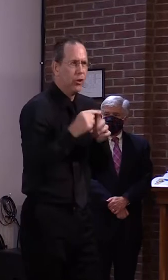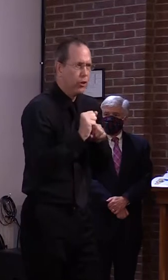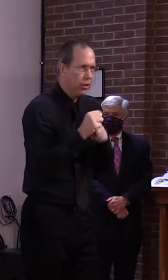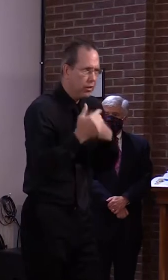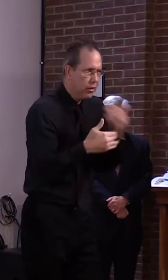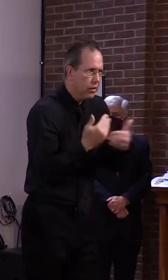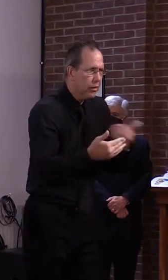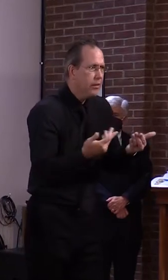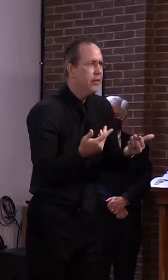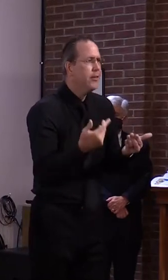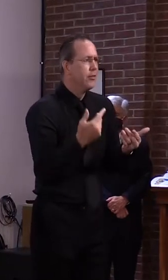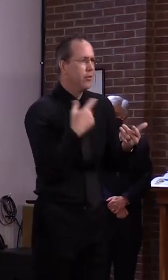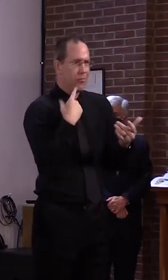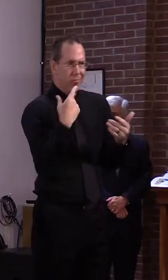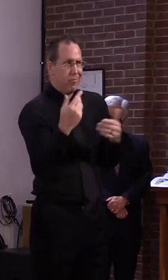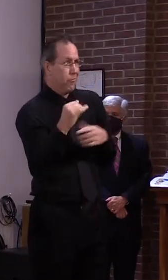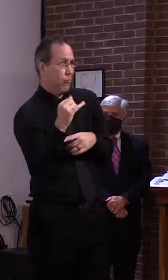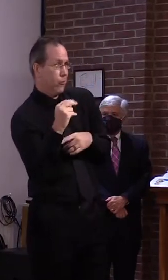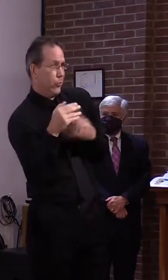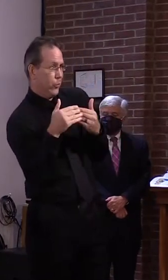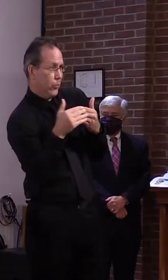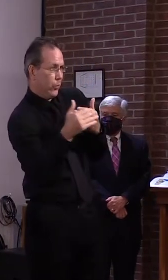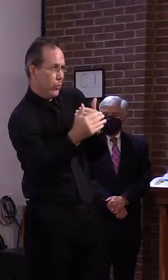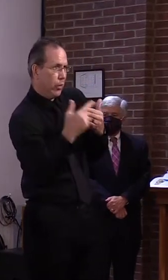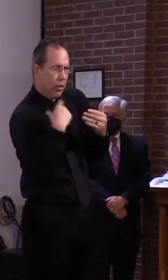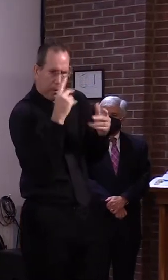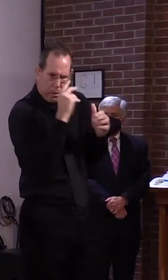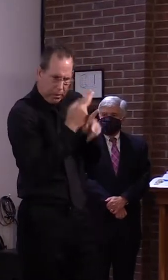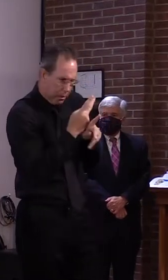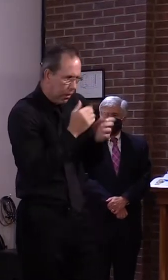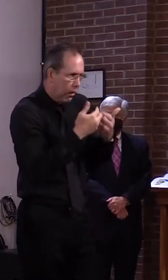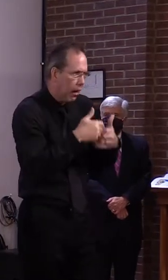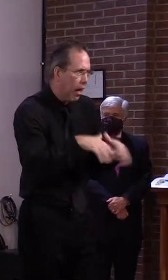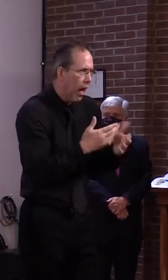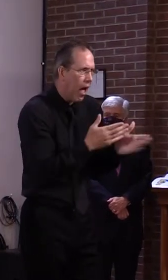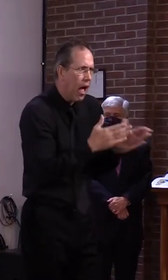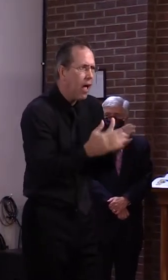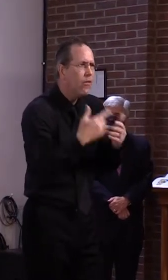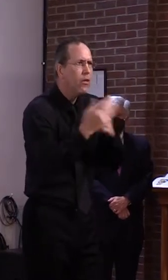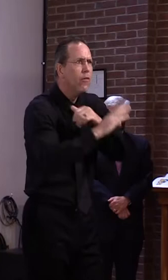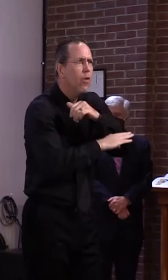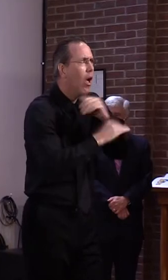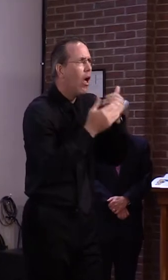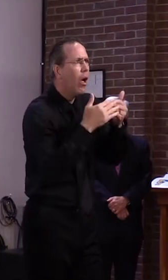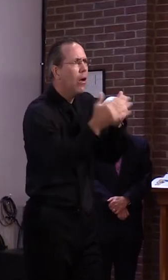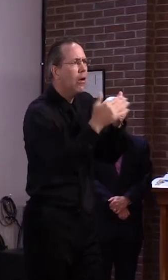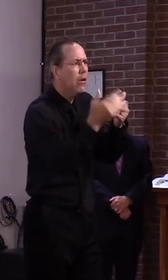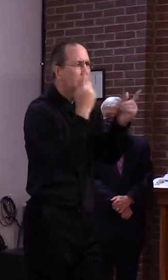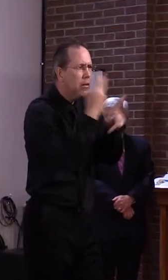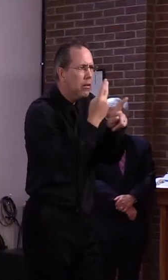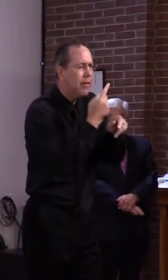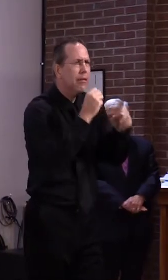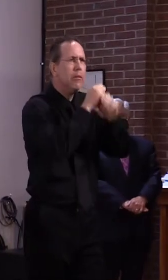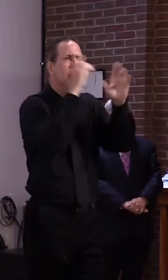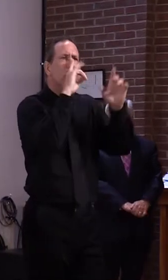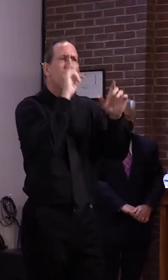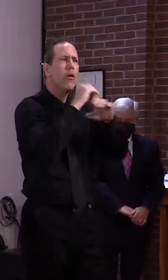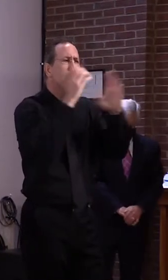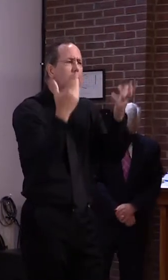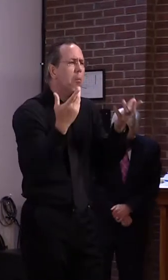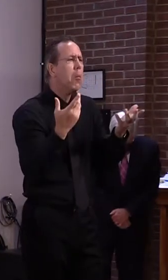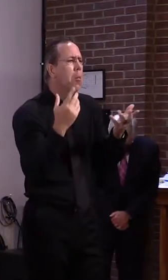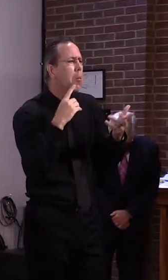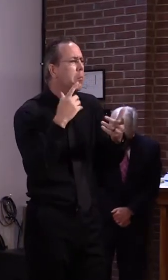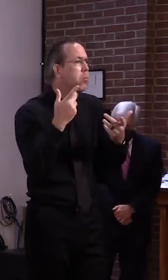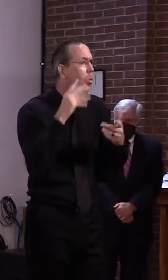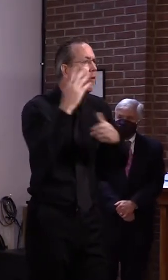started planning for the reopening of schools. And I don't think any of us could anticipate what was going to happen today. But